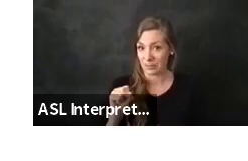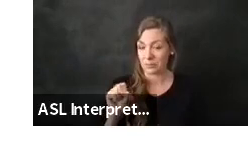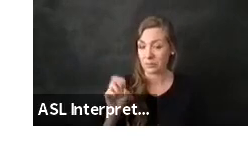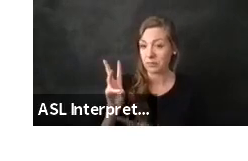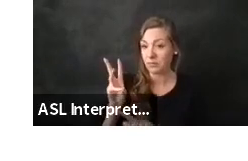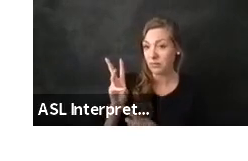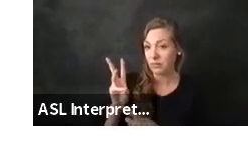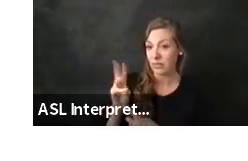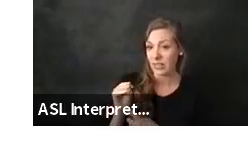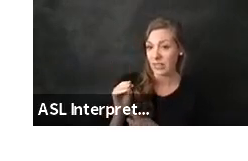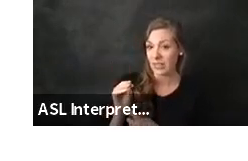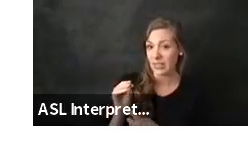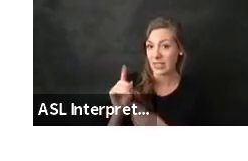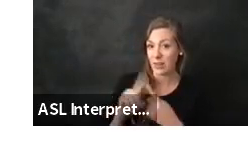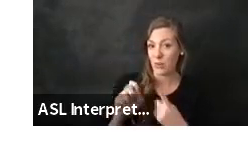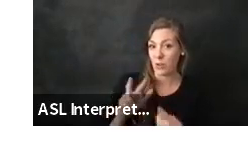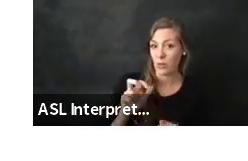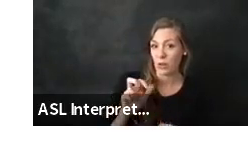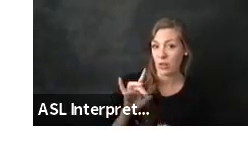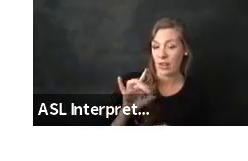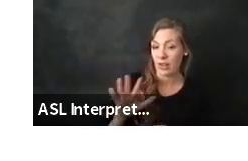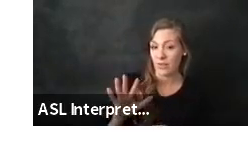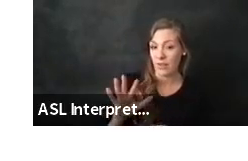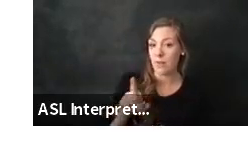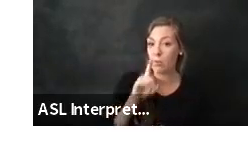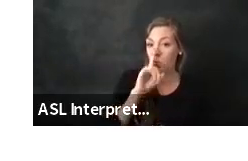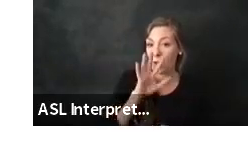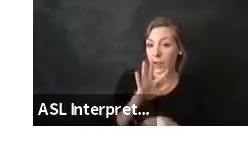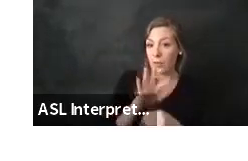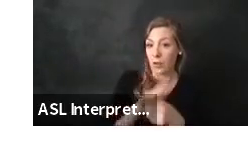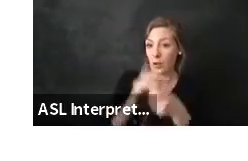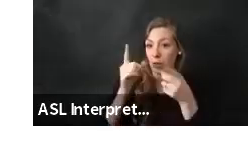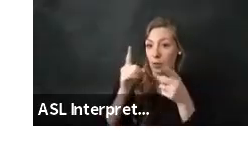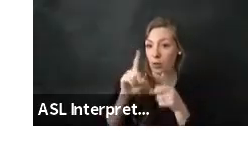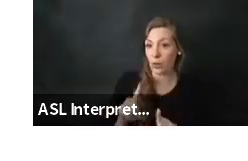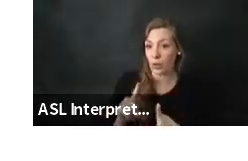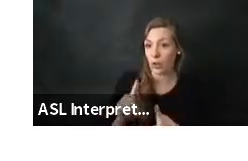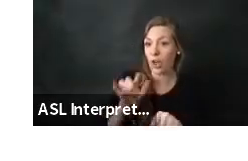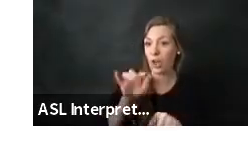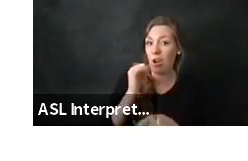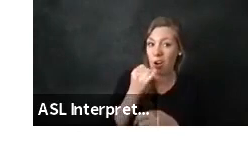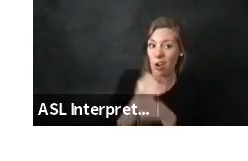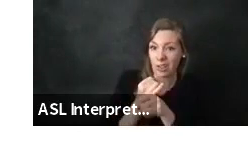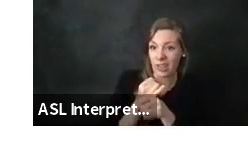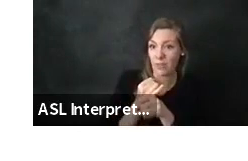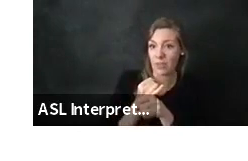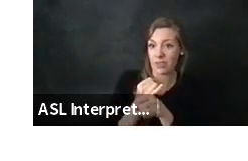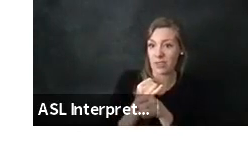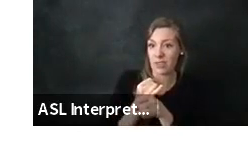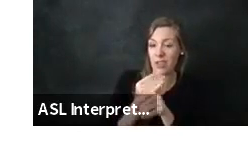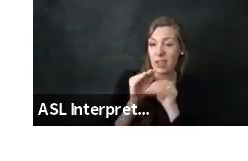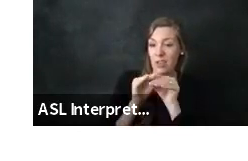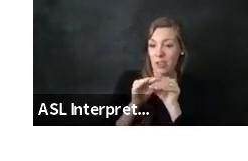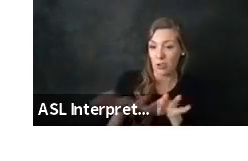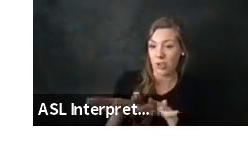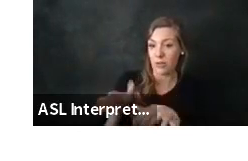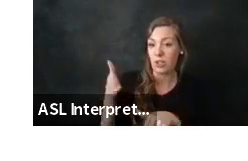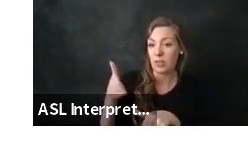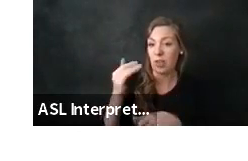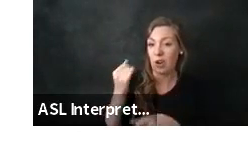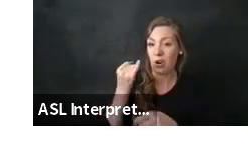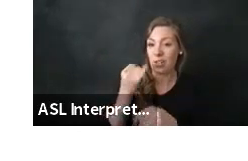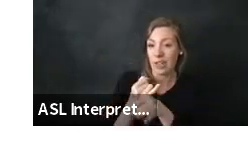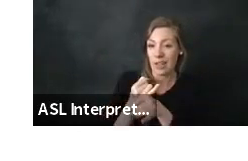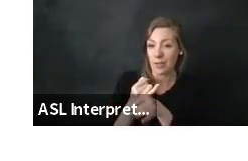these 385 cases were confirmed to have occurred on campus. The transmission occurred on campus in terms